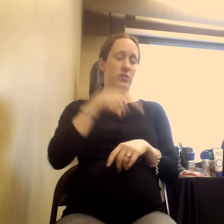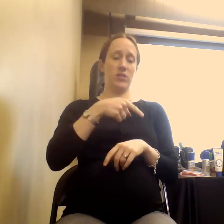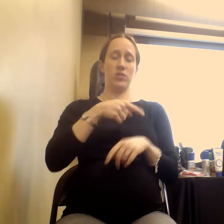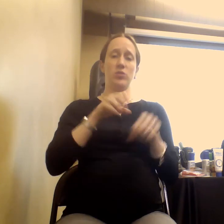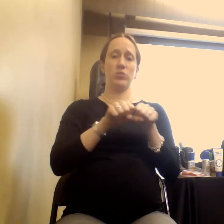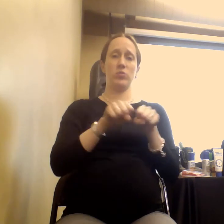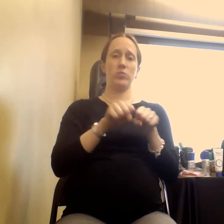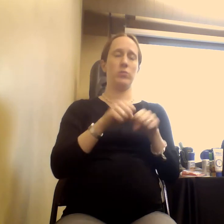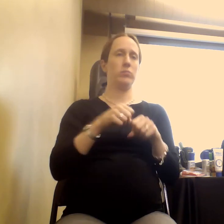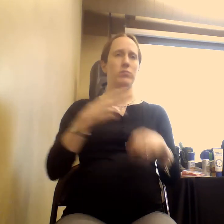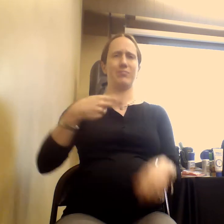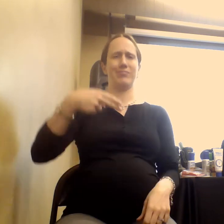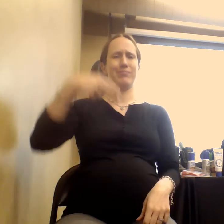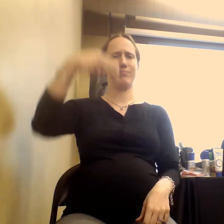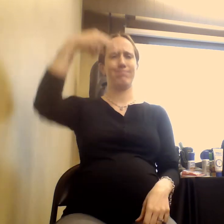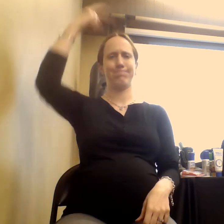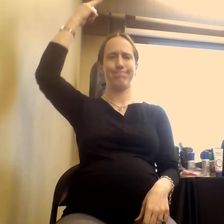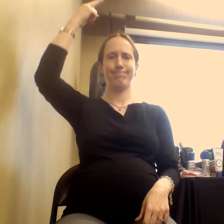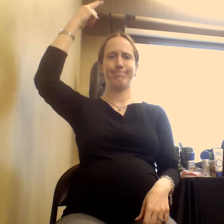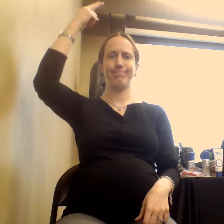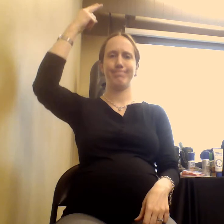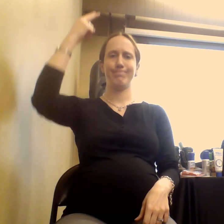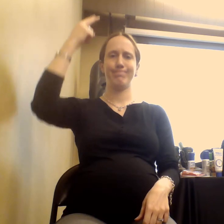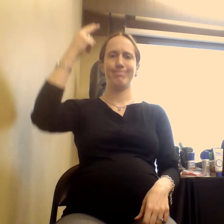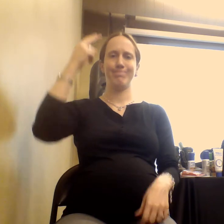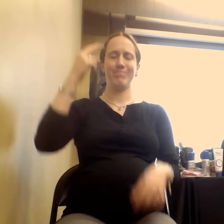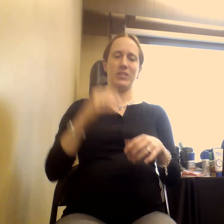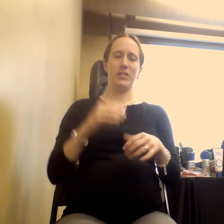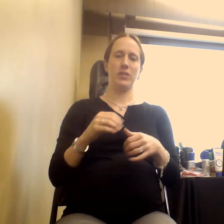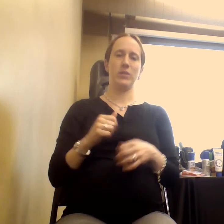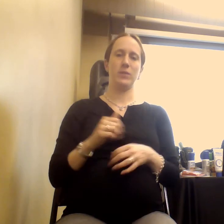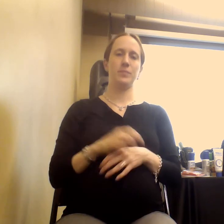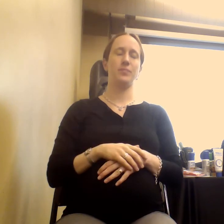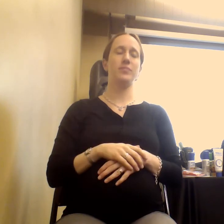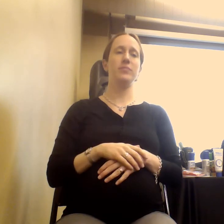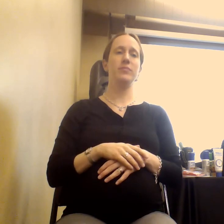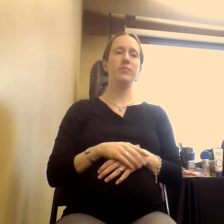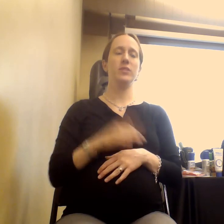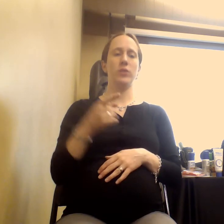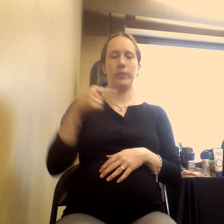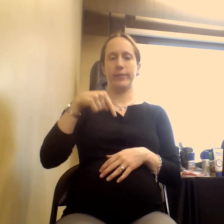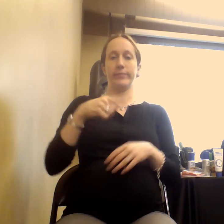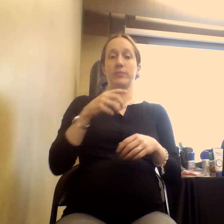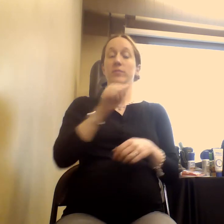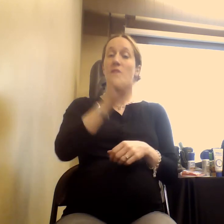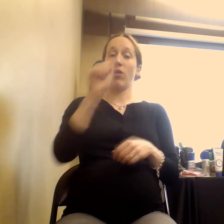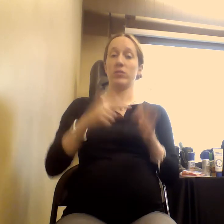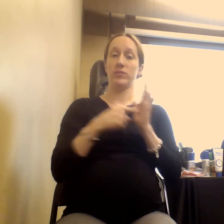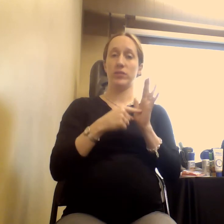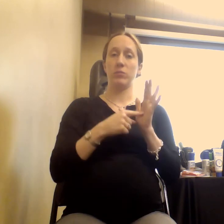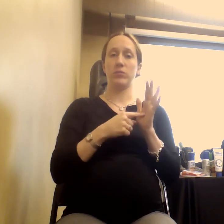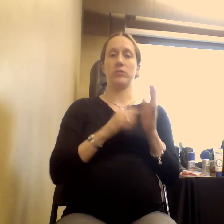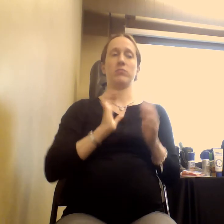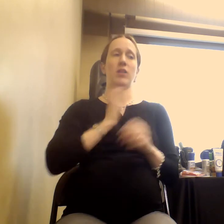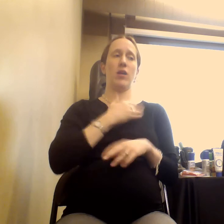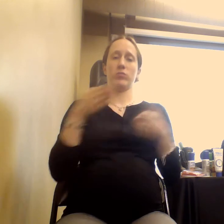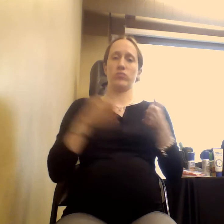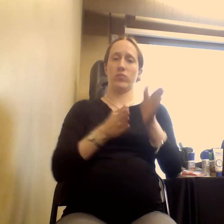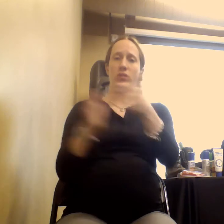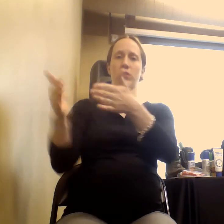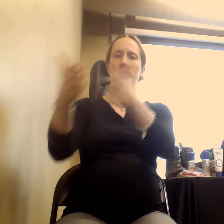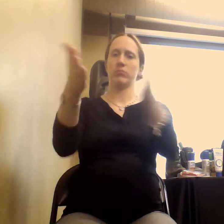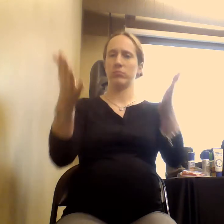because we know it's flat. If you get to some place like Tucson, Big Bend, There's so many rocks that